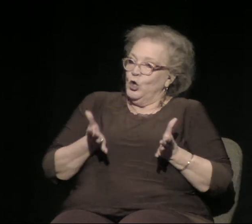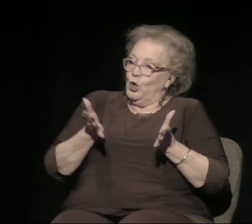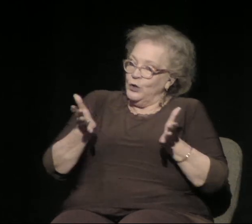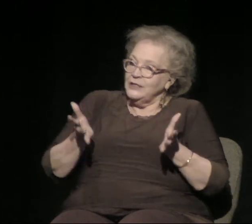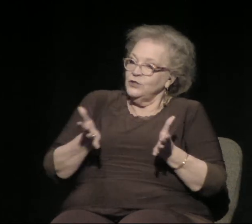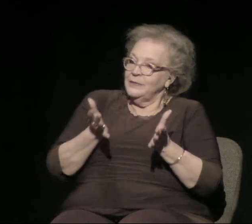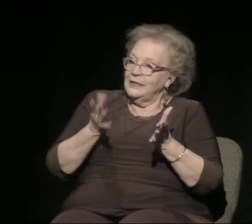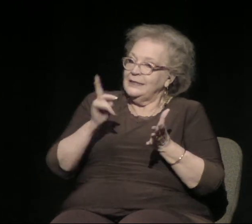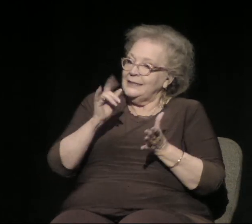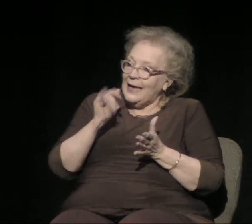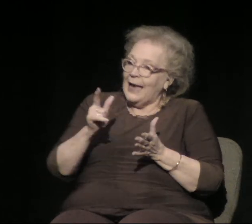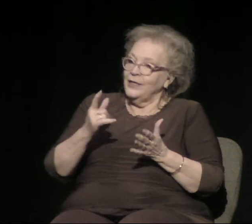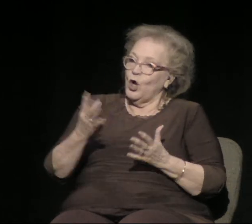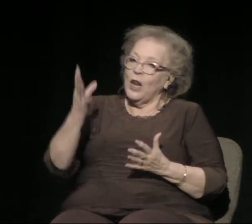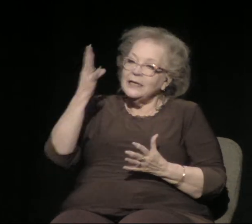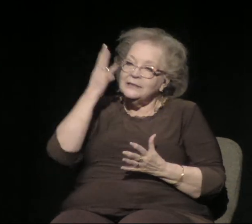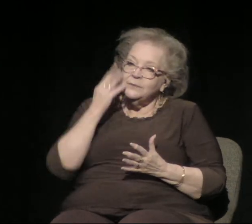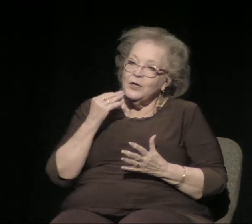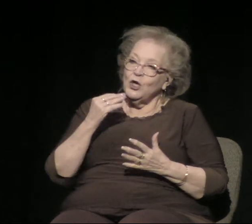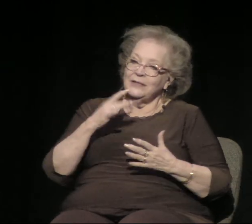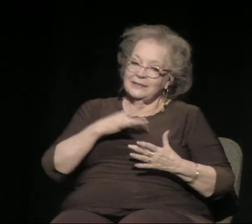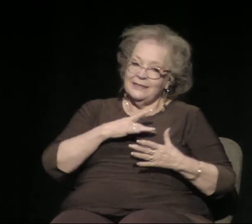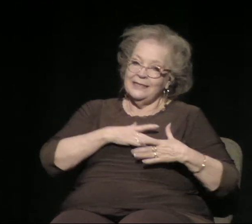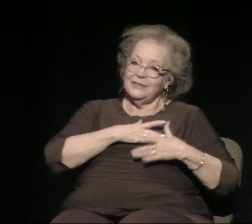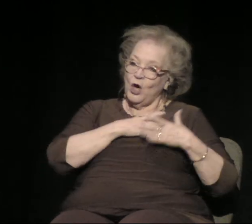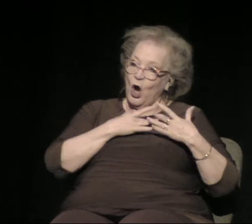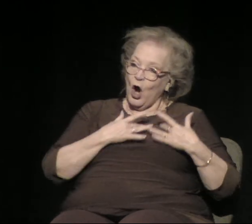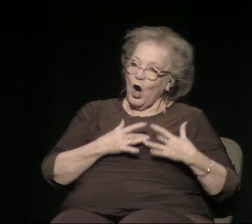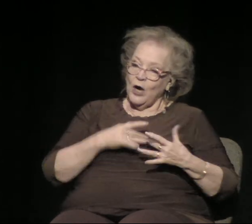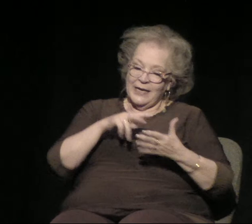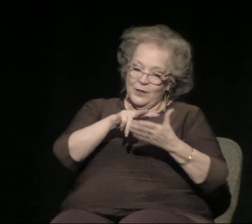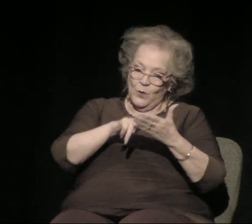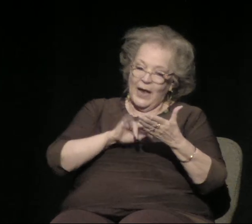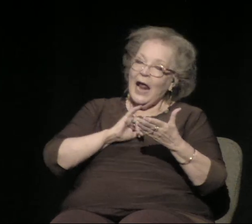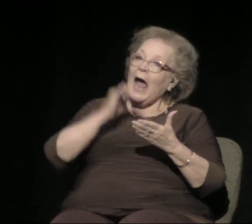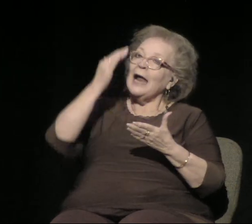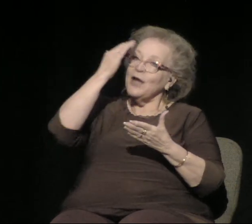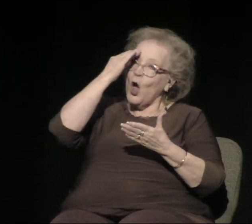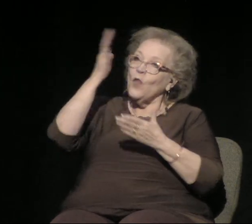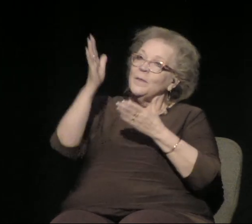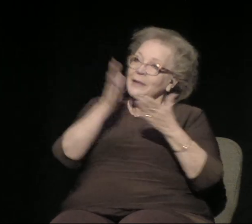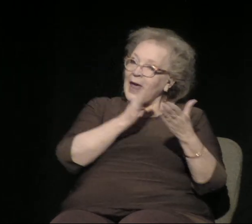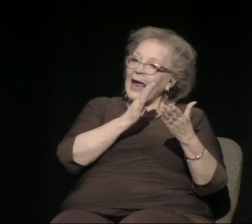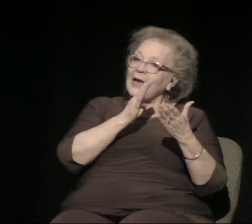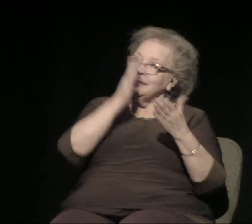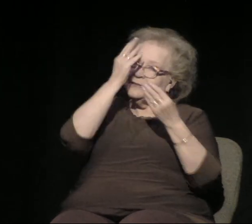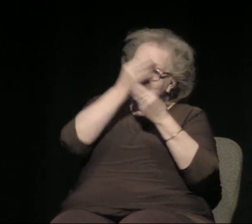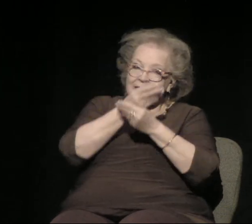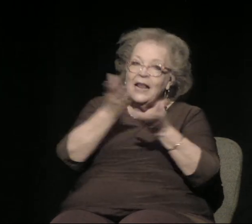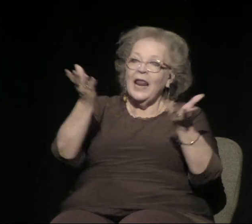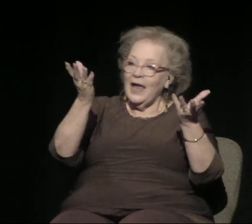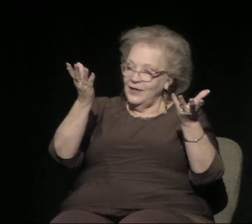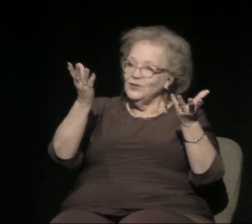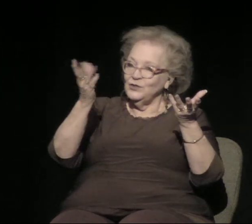Daniel must have experienced in his heart when he read, for I know the plans I have for you, declares the